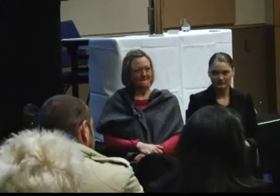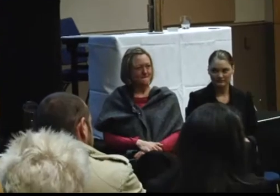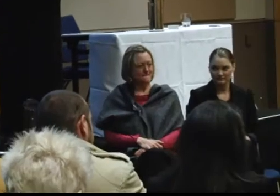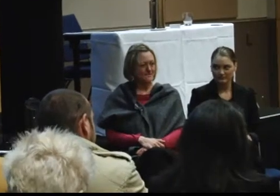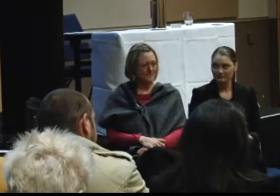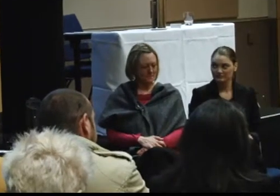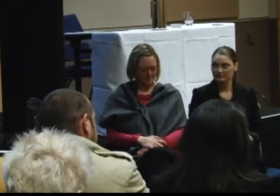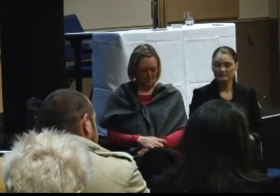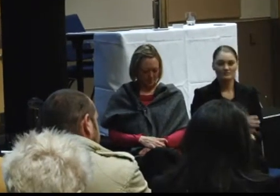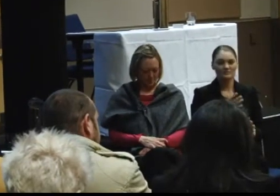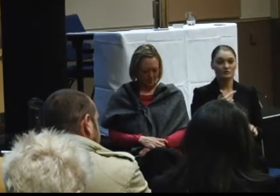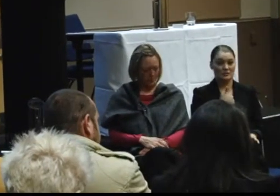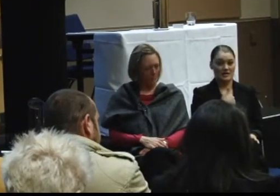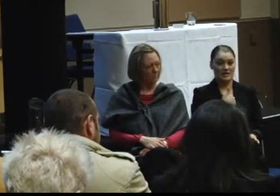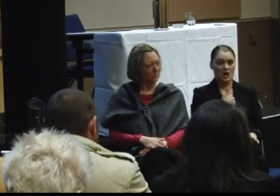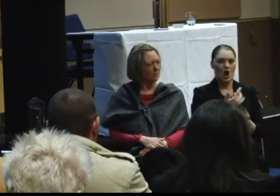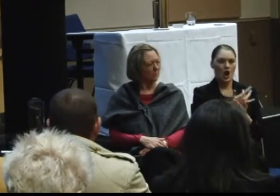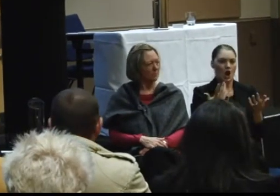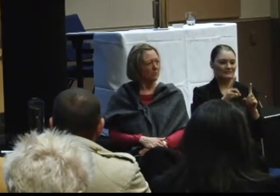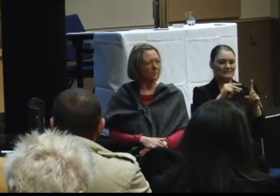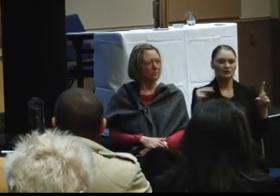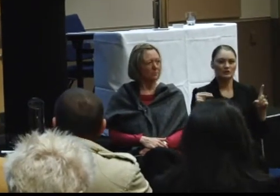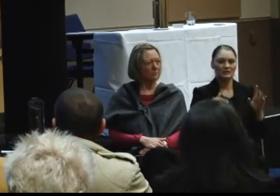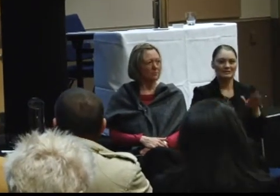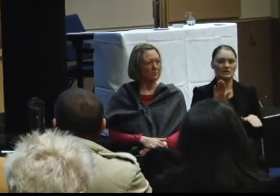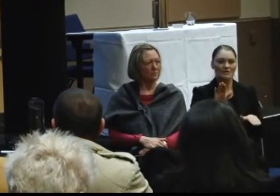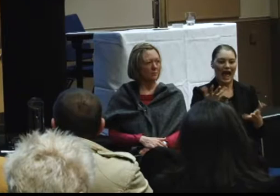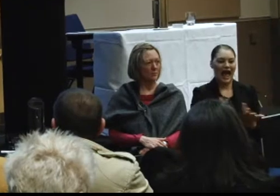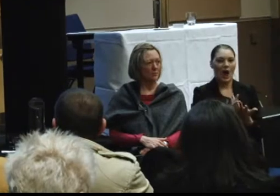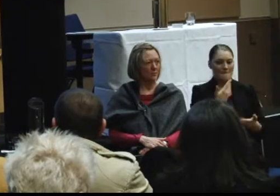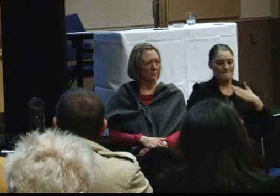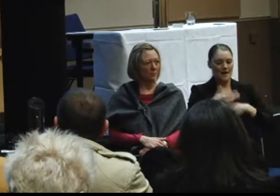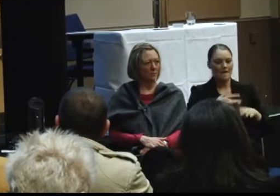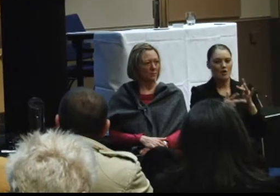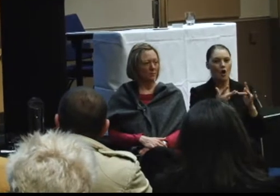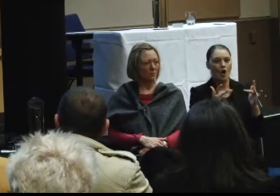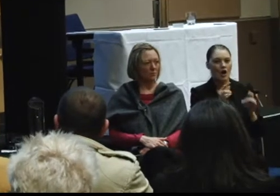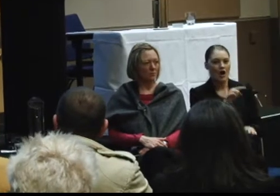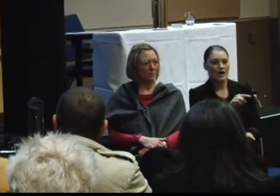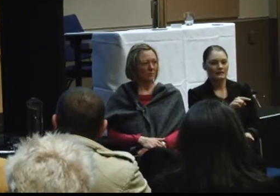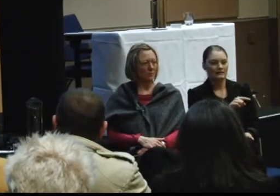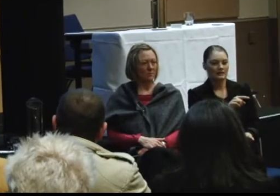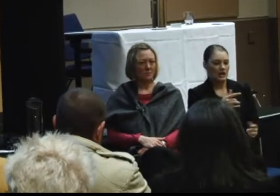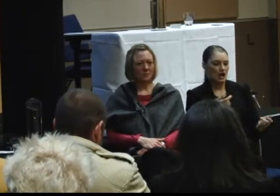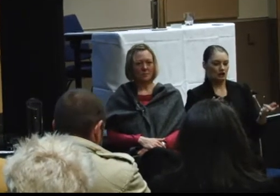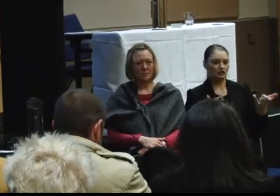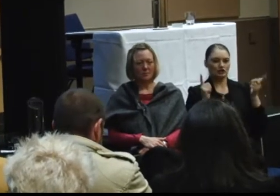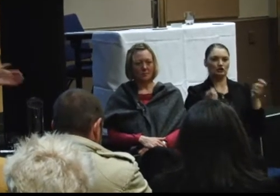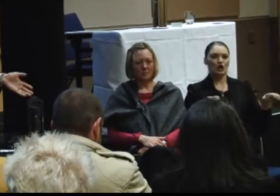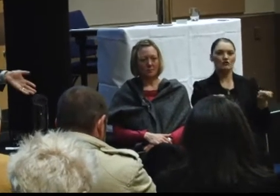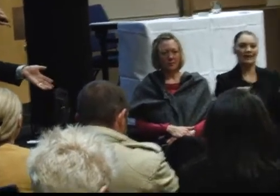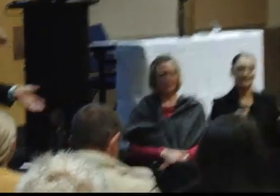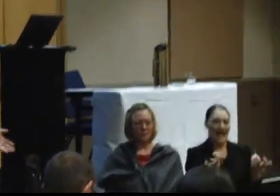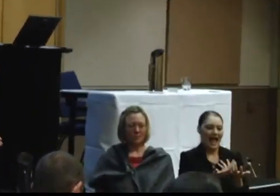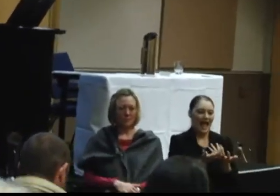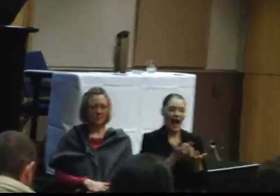You know, a lot of digital citizenship and how to behave online has its direct offline corresponding feature. I mean, you know, my mother